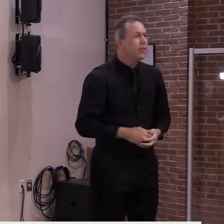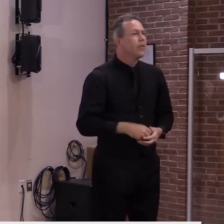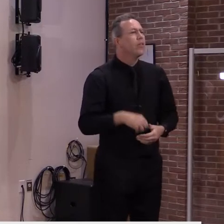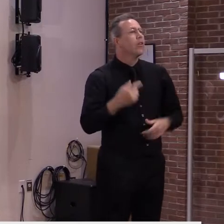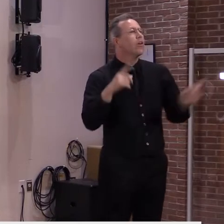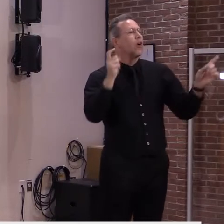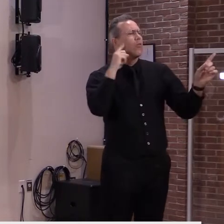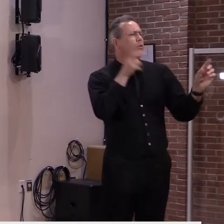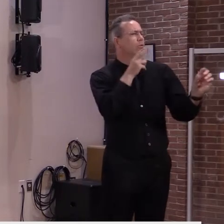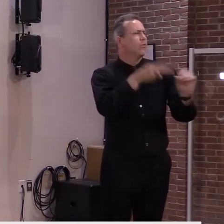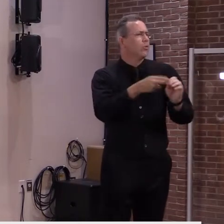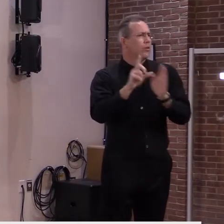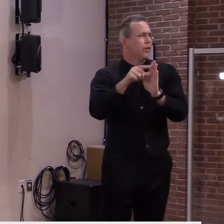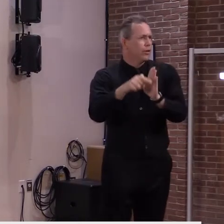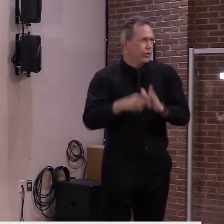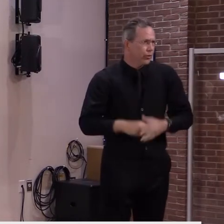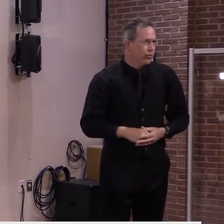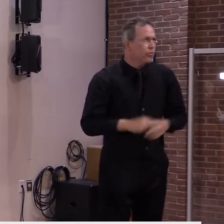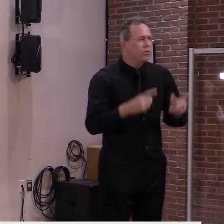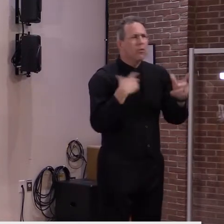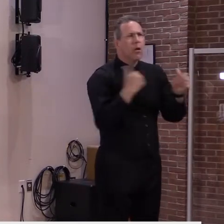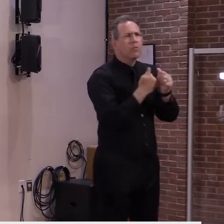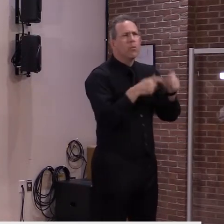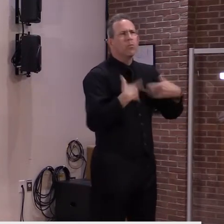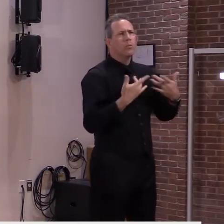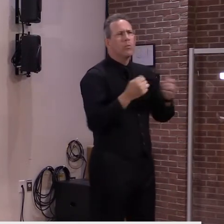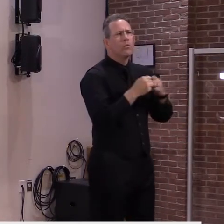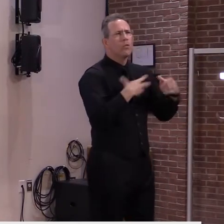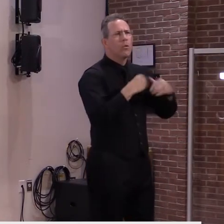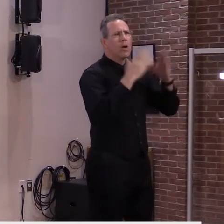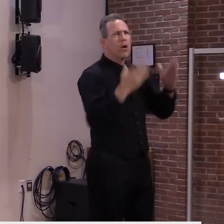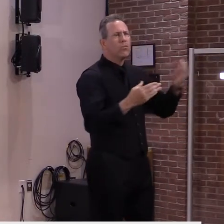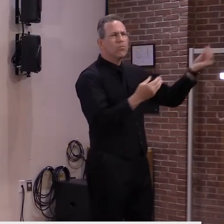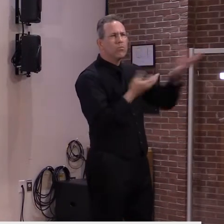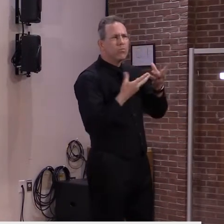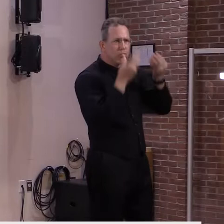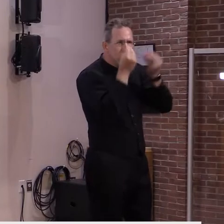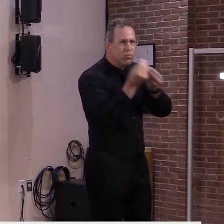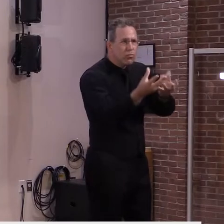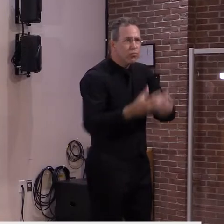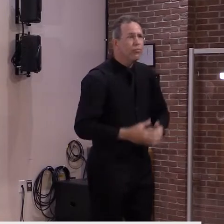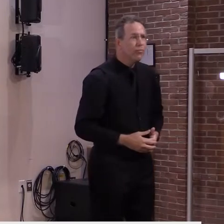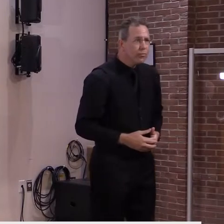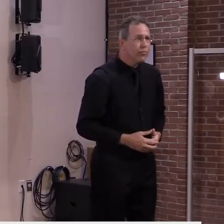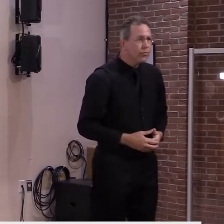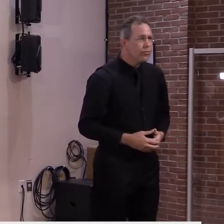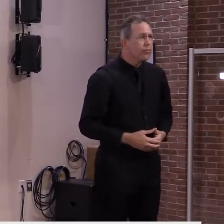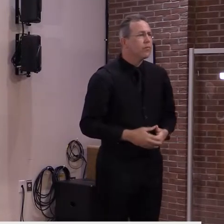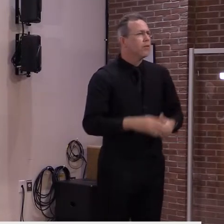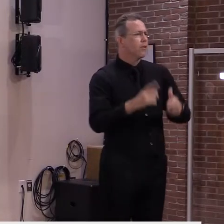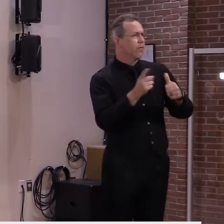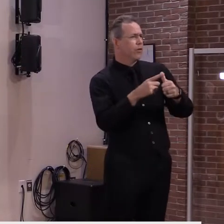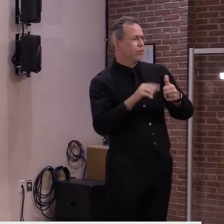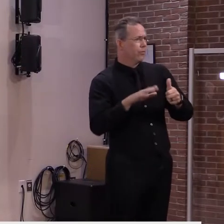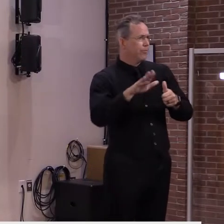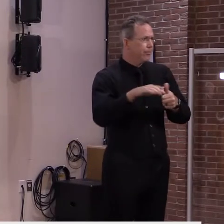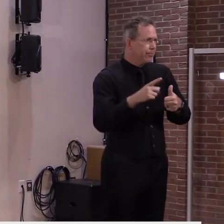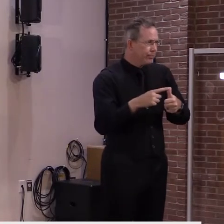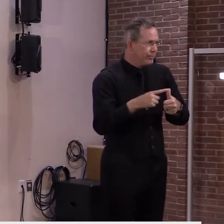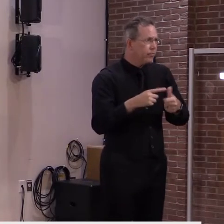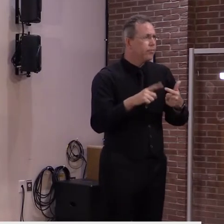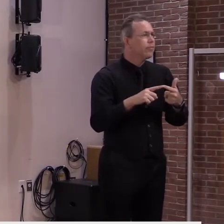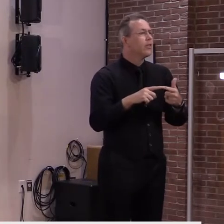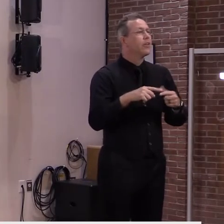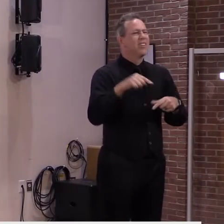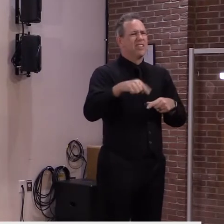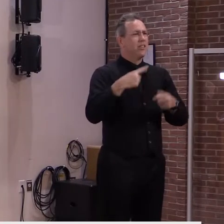update from his meeting and offer additional remarks. First, beginning this Thursday, I want to